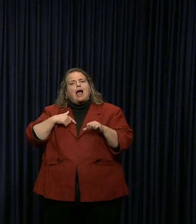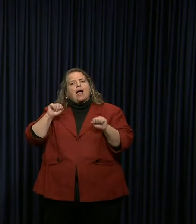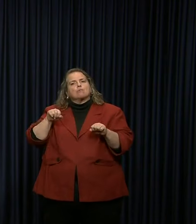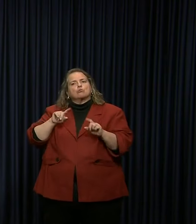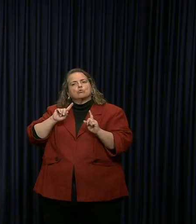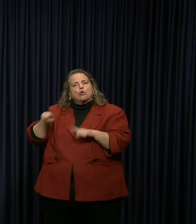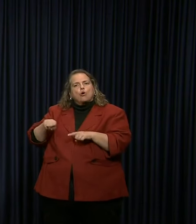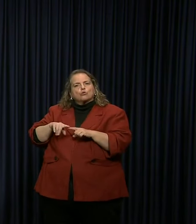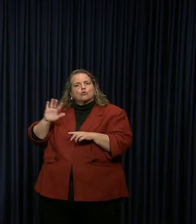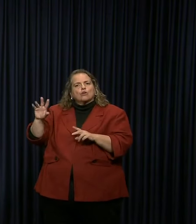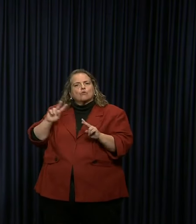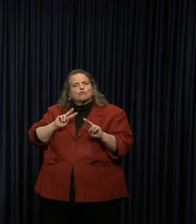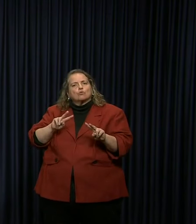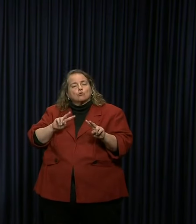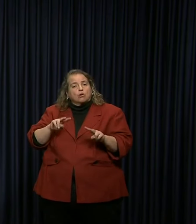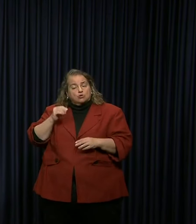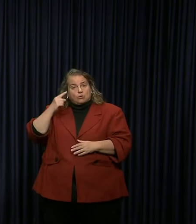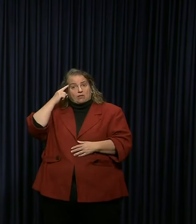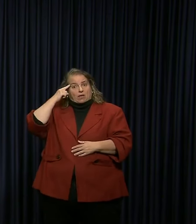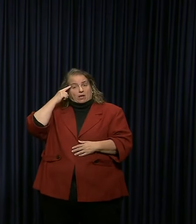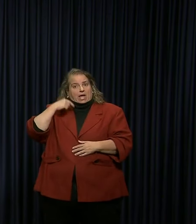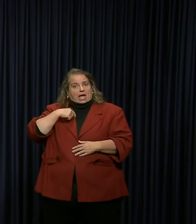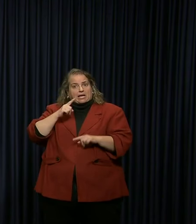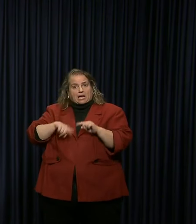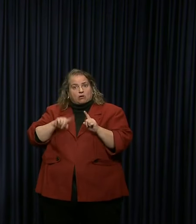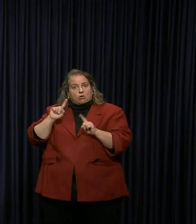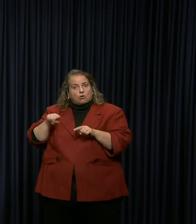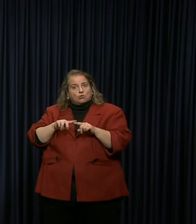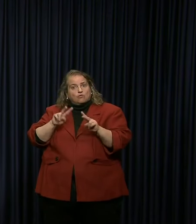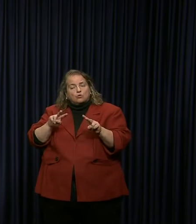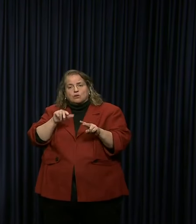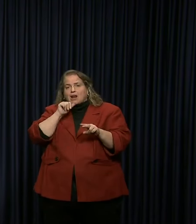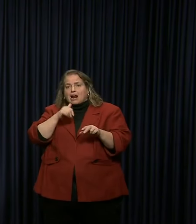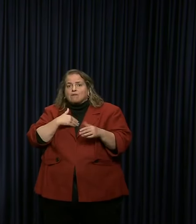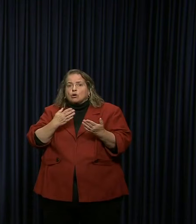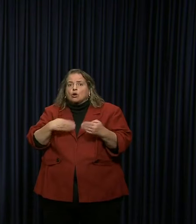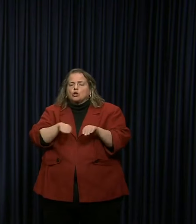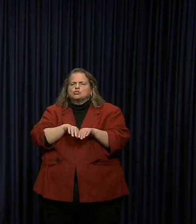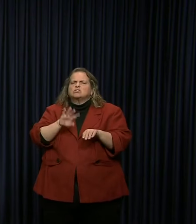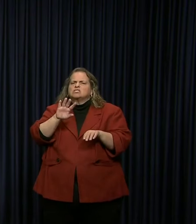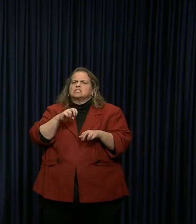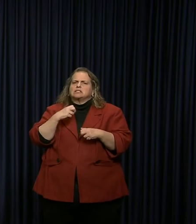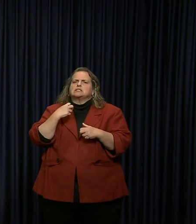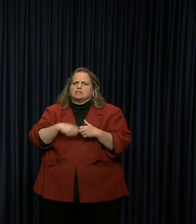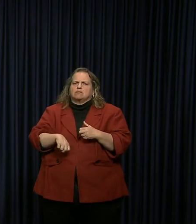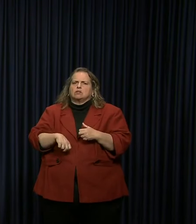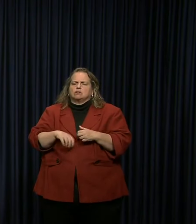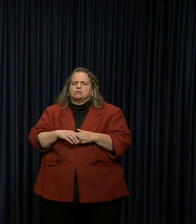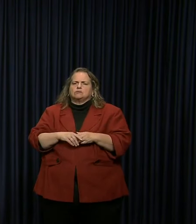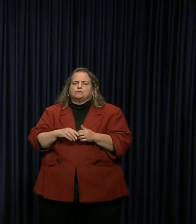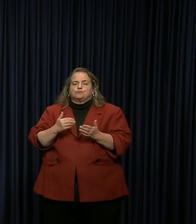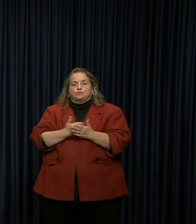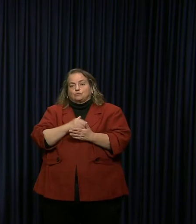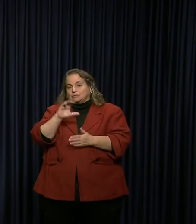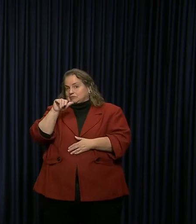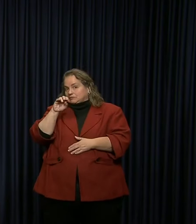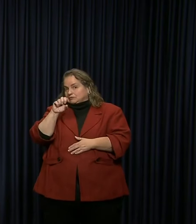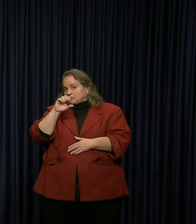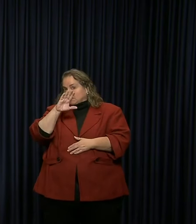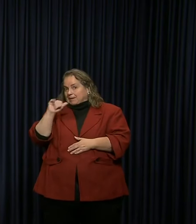to those funerals, and to imagine not having that closure is incredibly difficult. New cases by county.